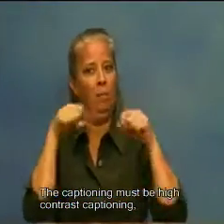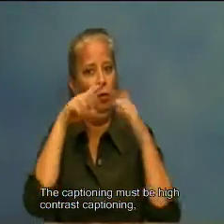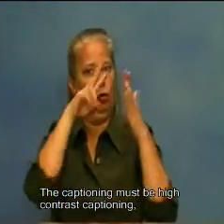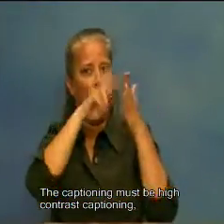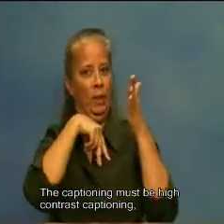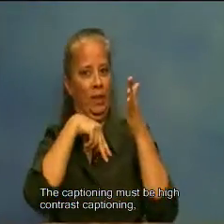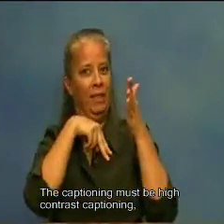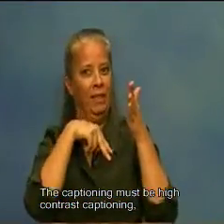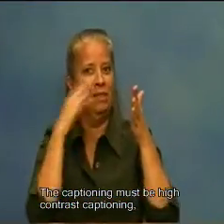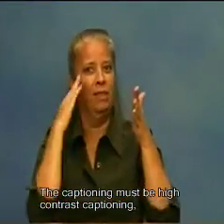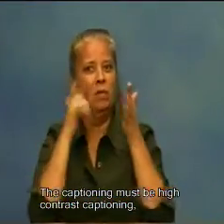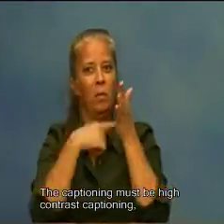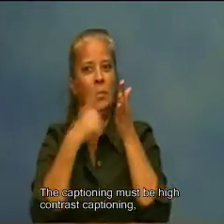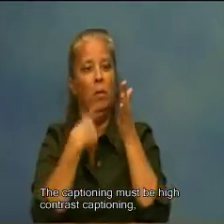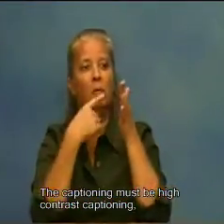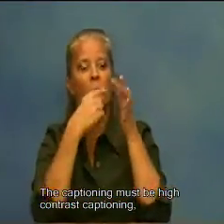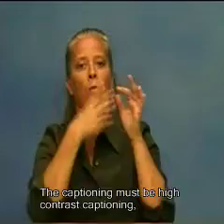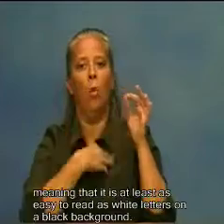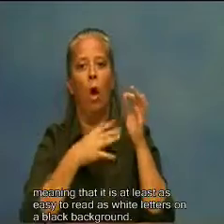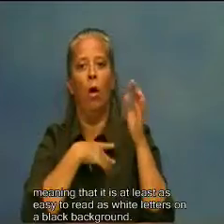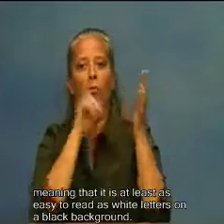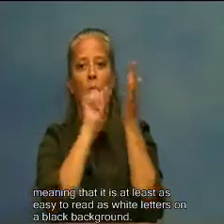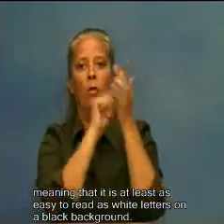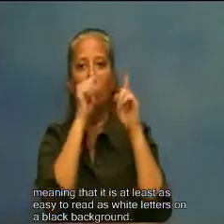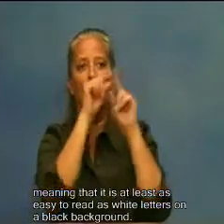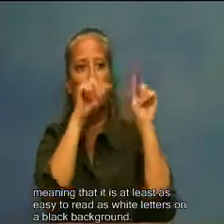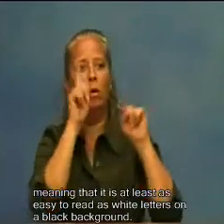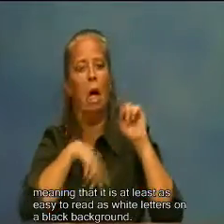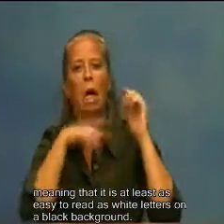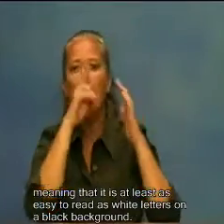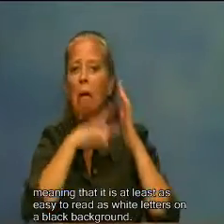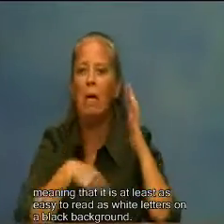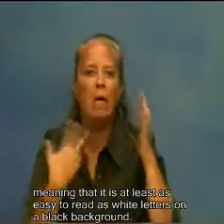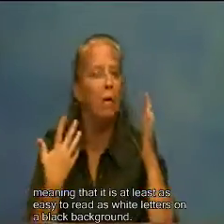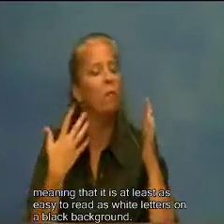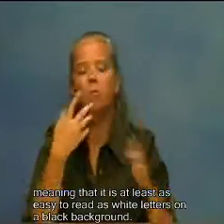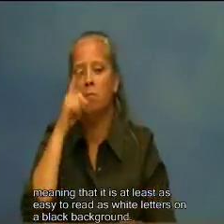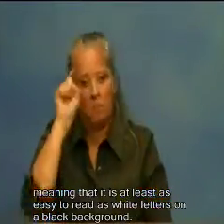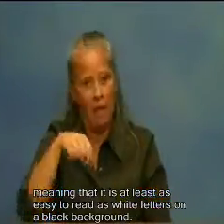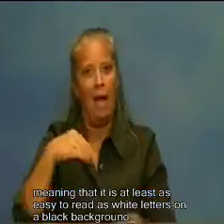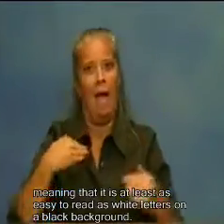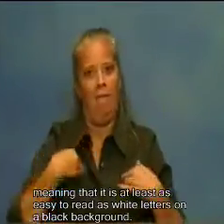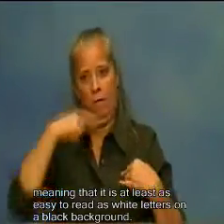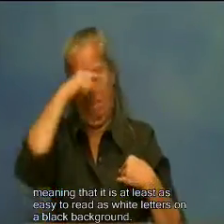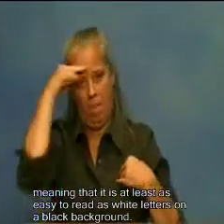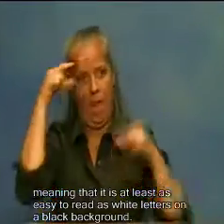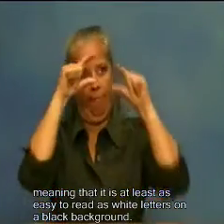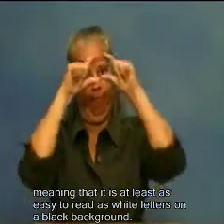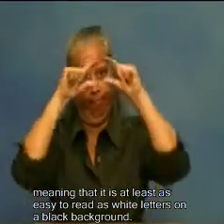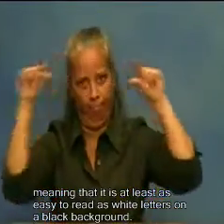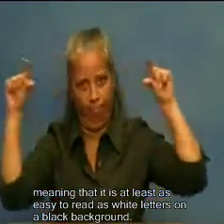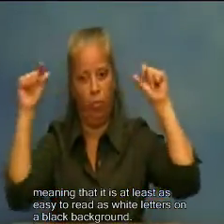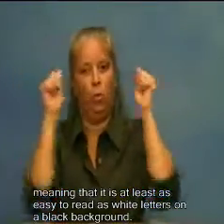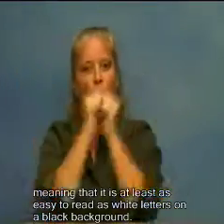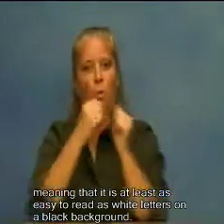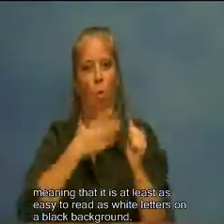be high contrast captioning, meaning that it is at least as easy to read as white letters on a